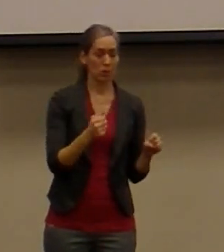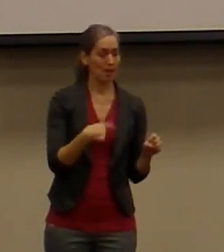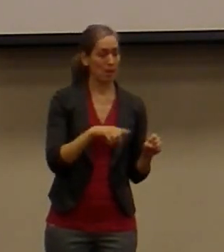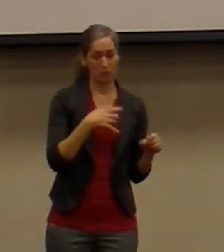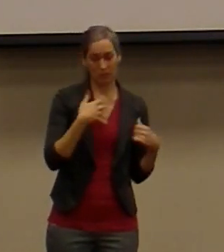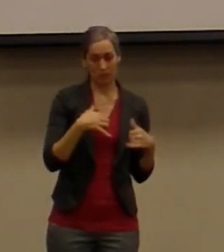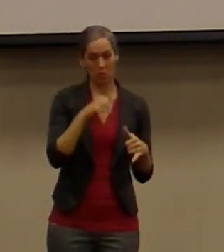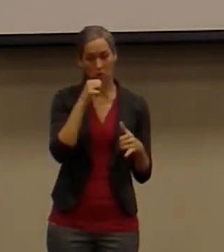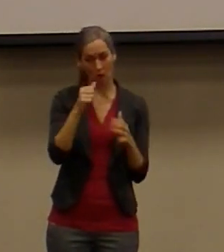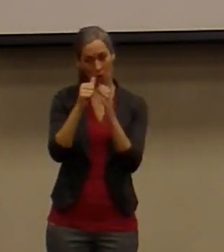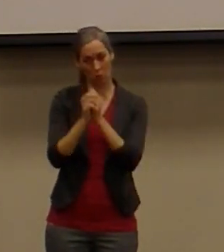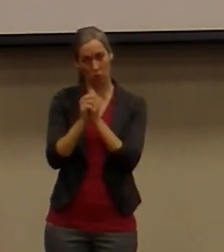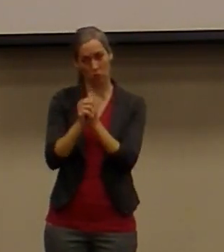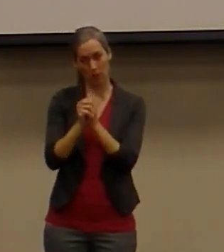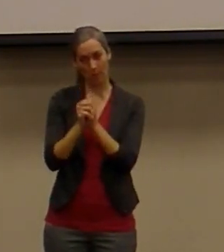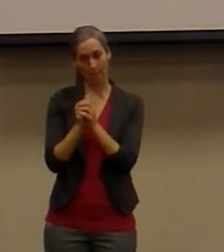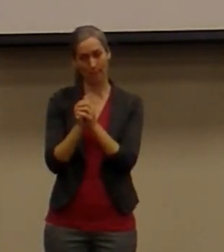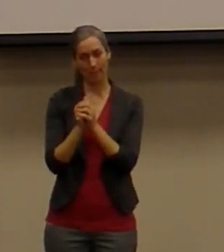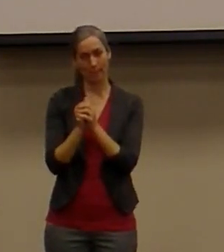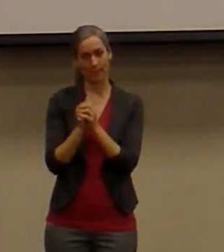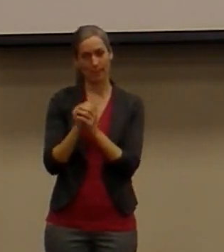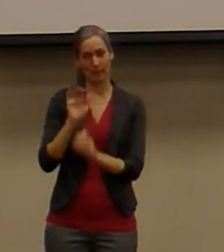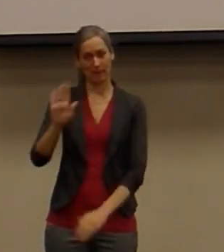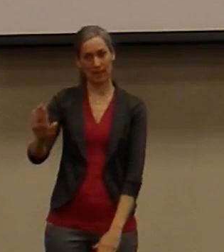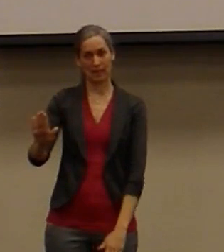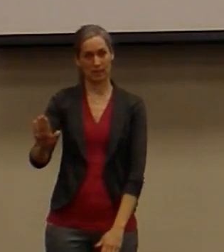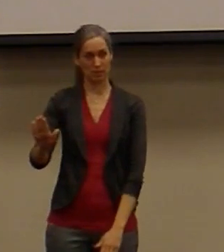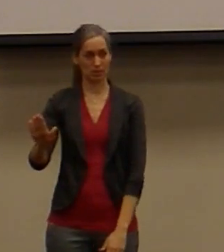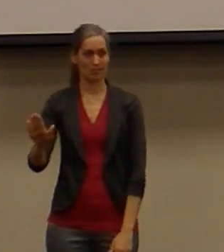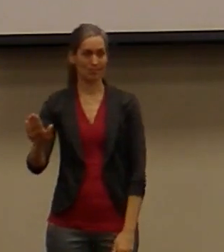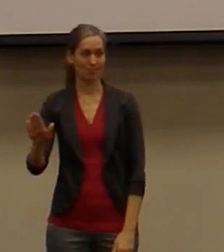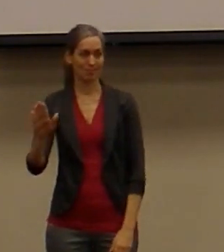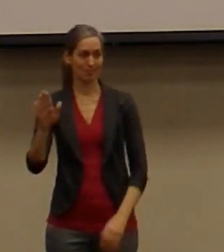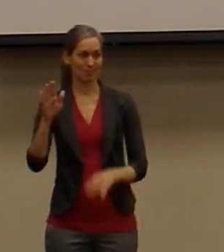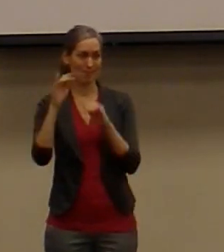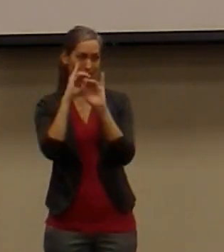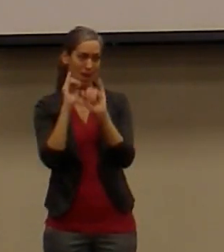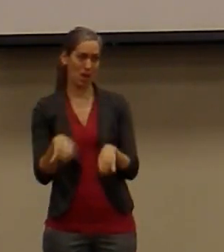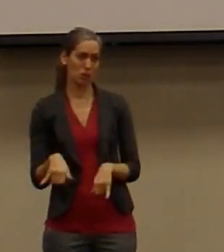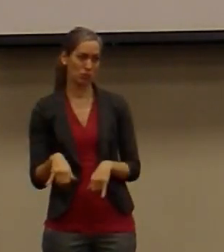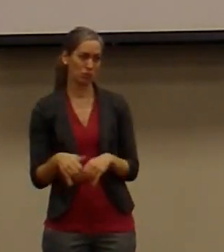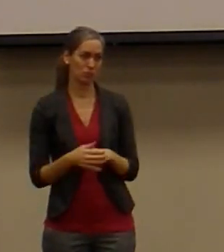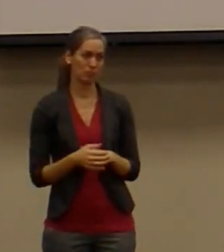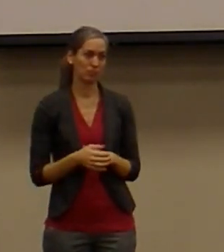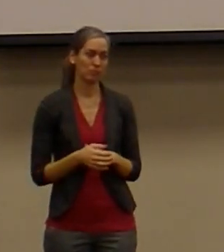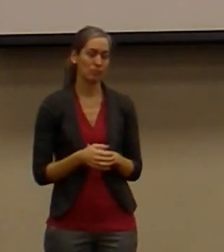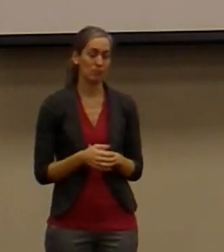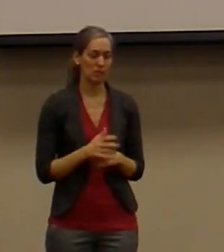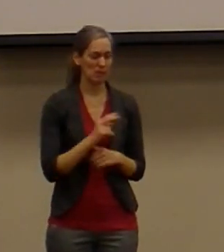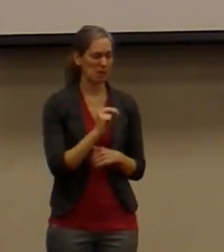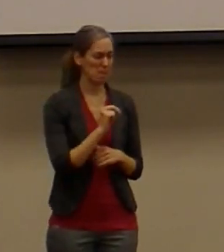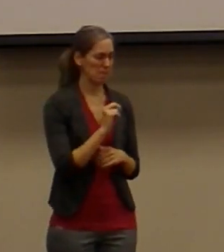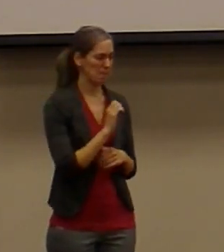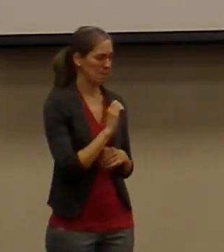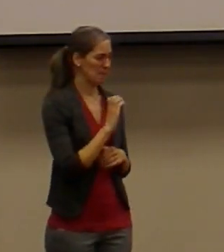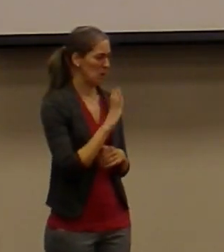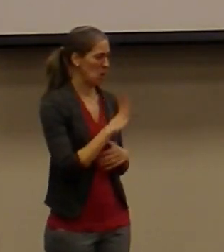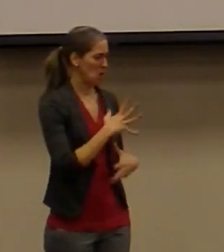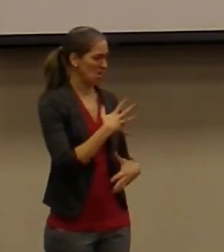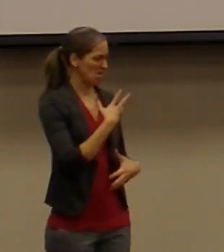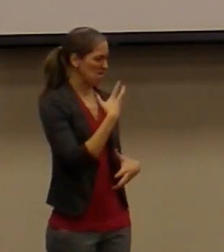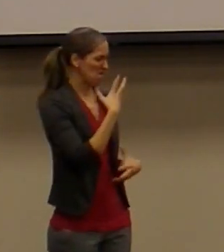not worship the gods of Nebuchadnezzar. Then Nebuchadnezzar was furious with Shadrach, Meshach,